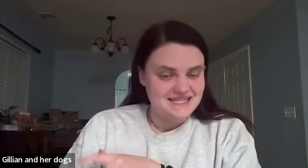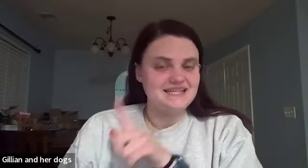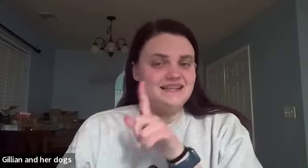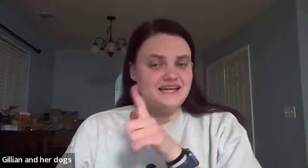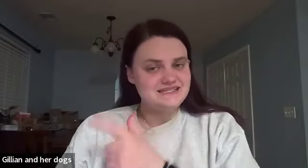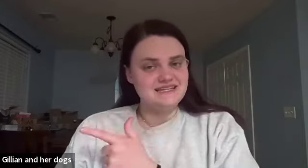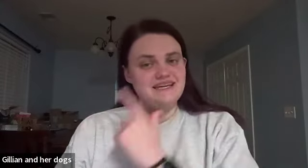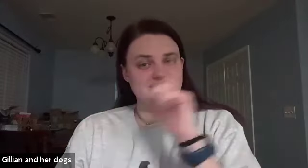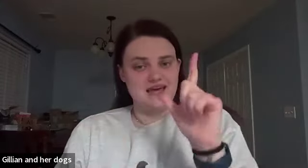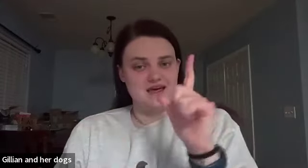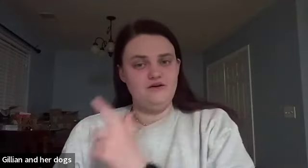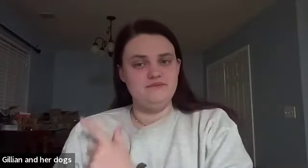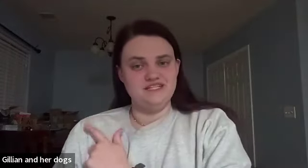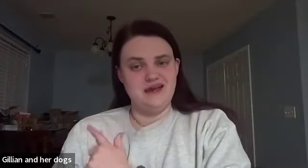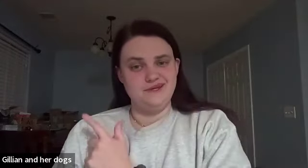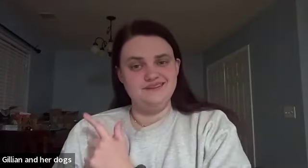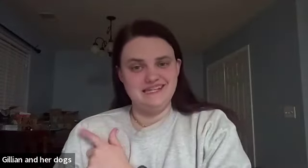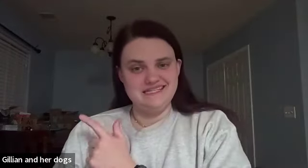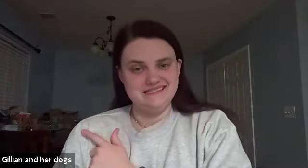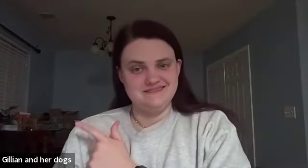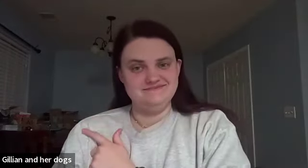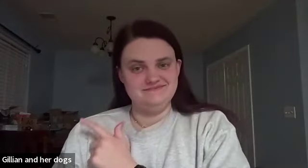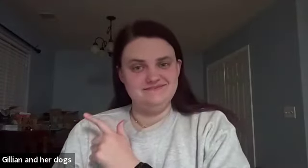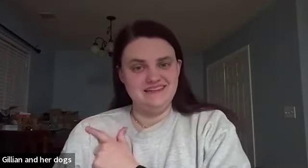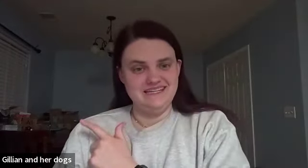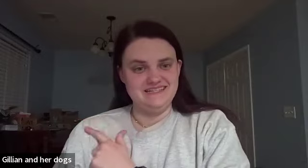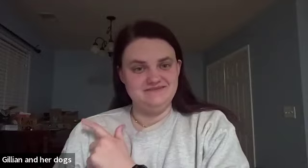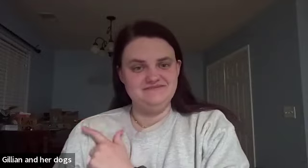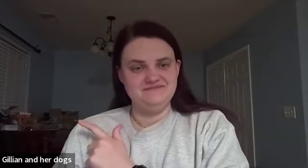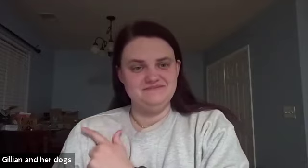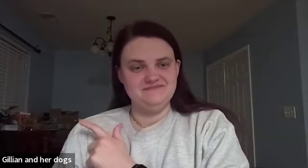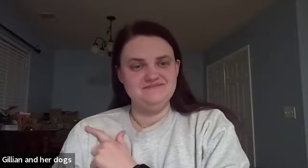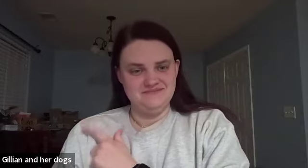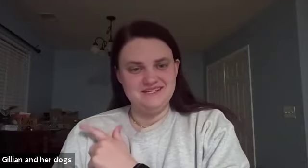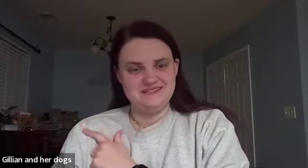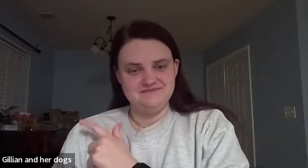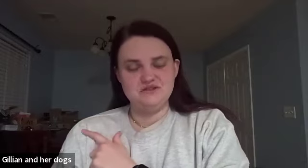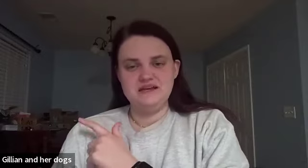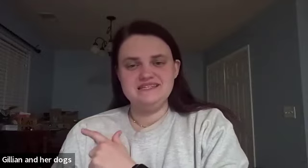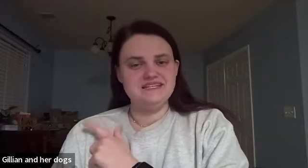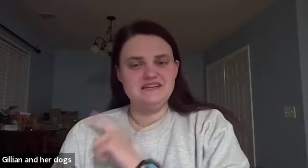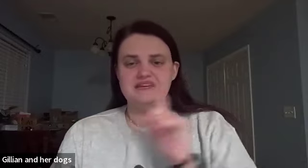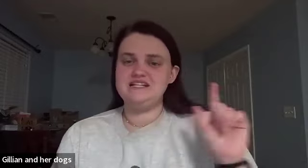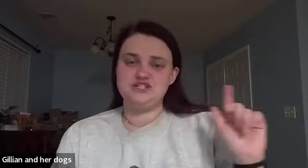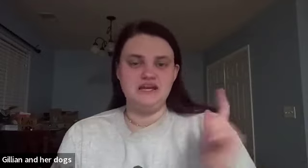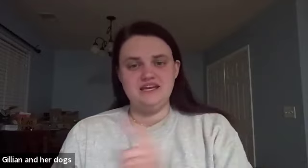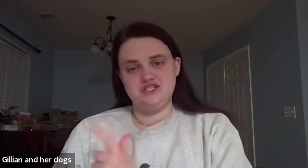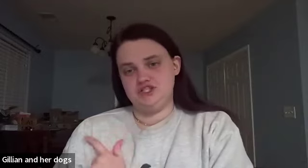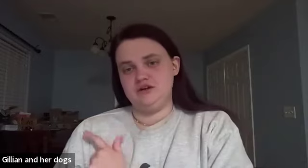lazy. Lazy is the L, but you tap it. Lazy, lazy, lazy. So lazy doesn't even get a shake. It's just